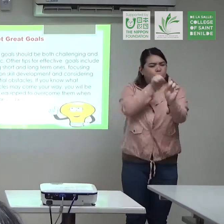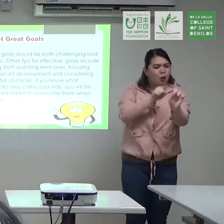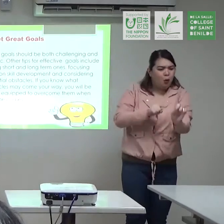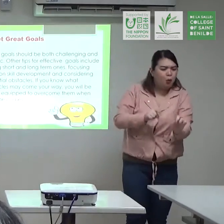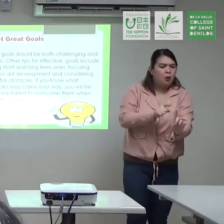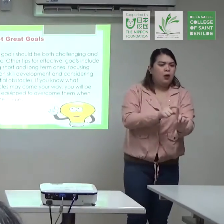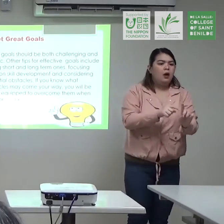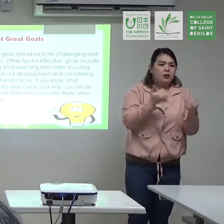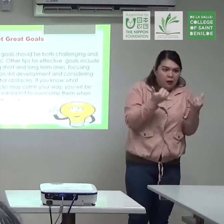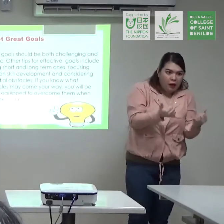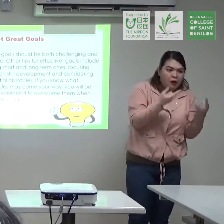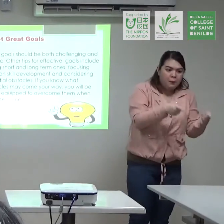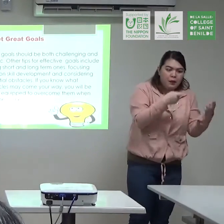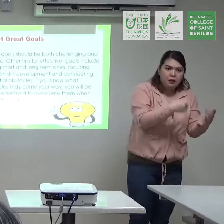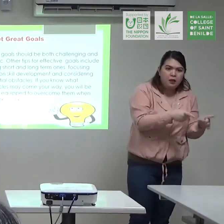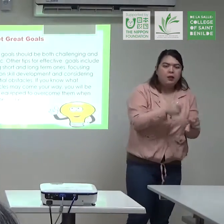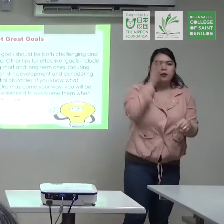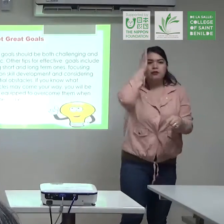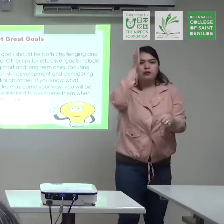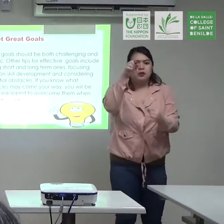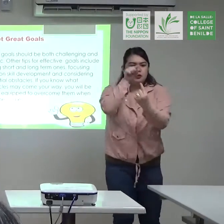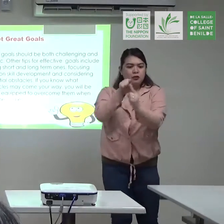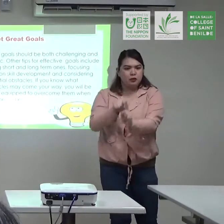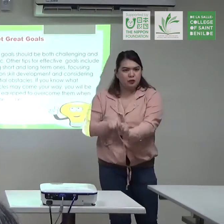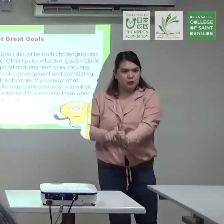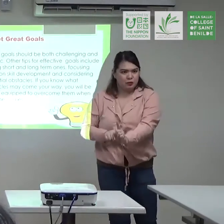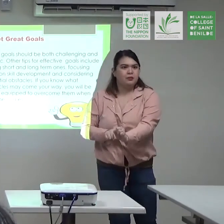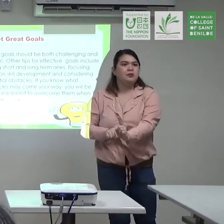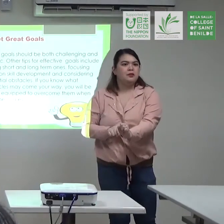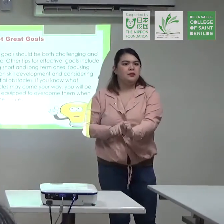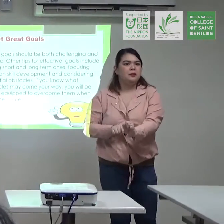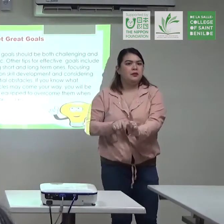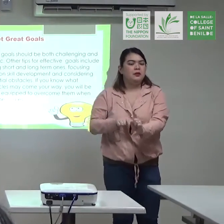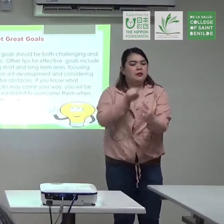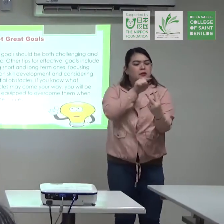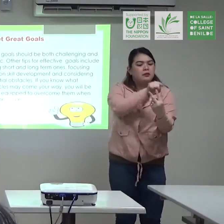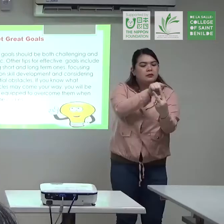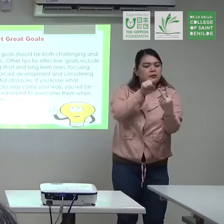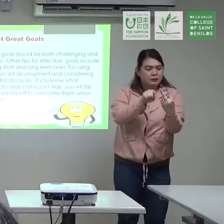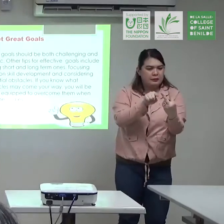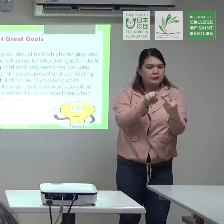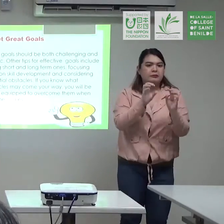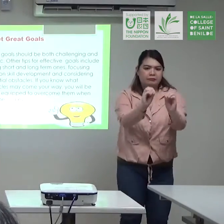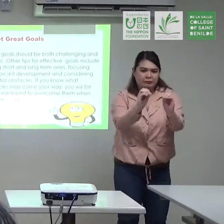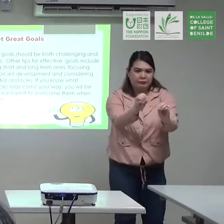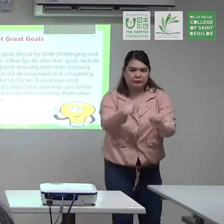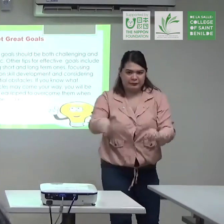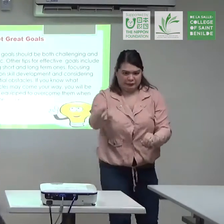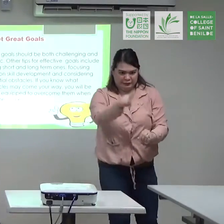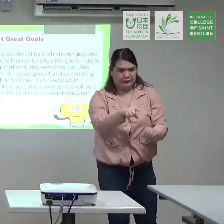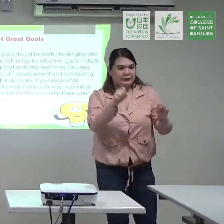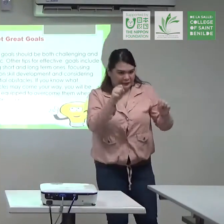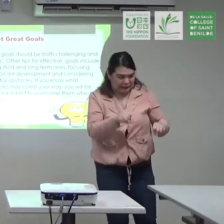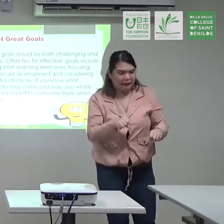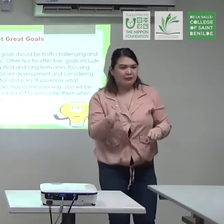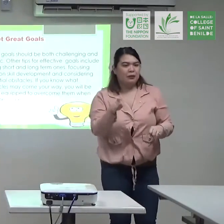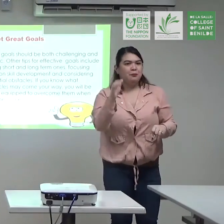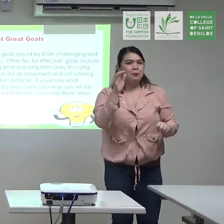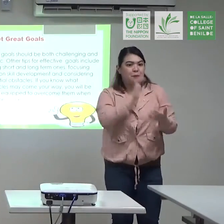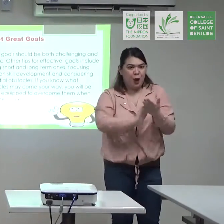your students, think of what are the short goals, and then from there on, you proceed further